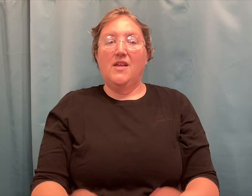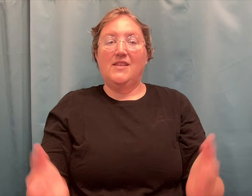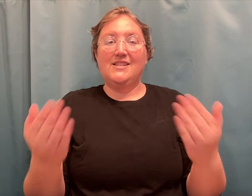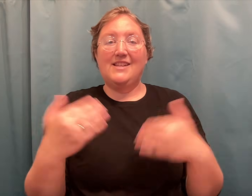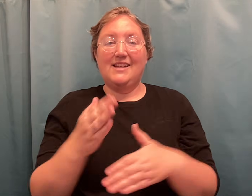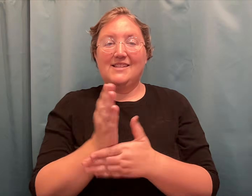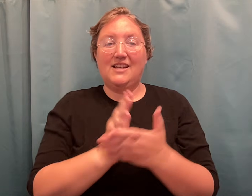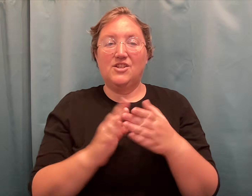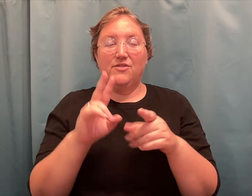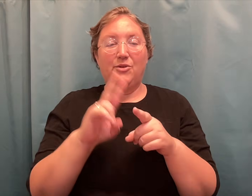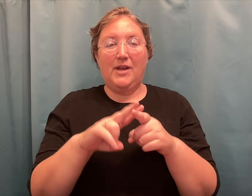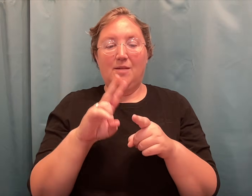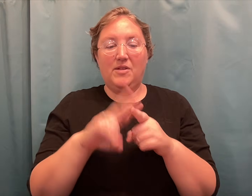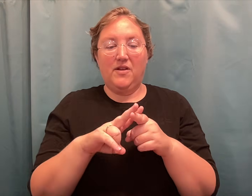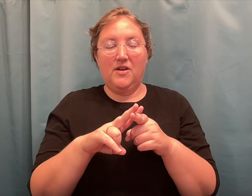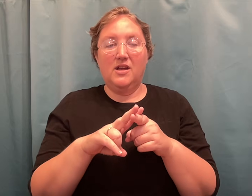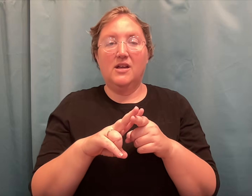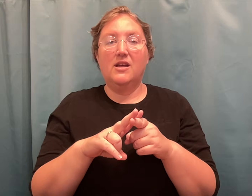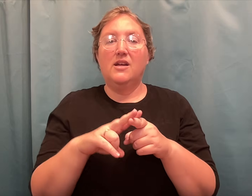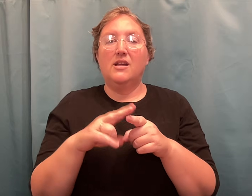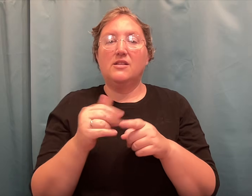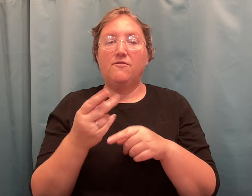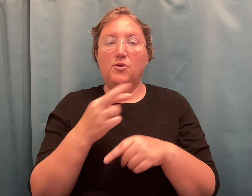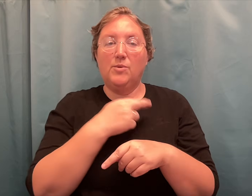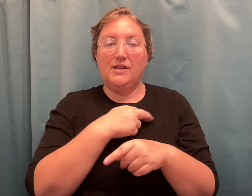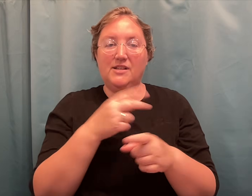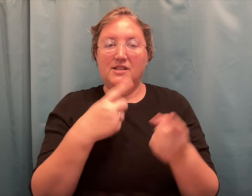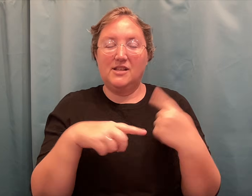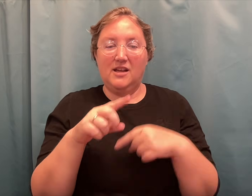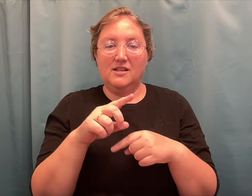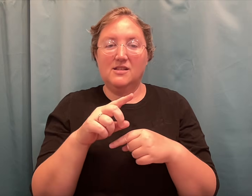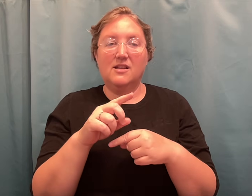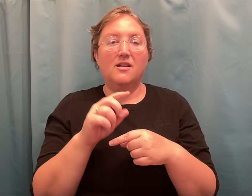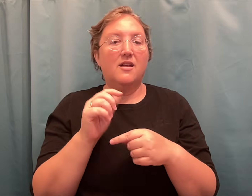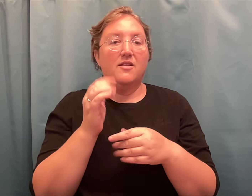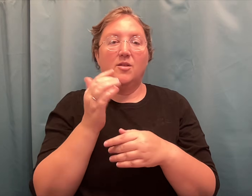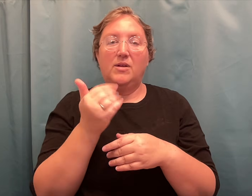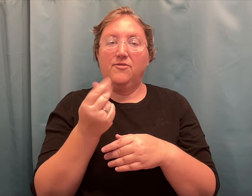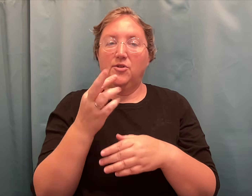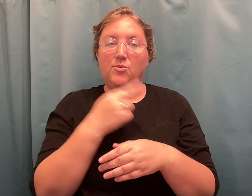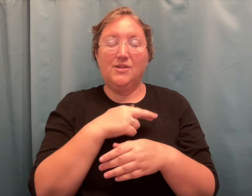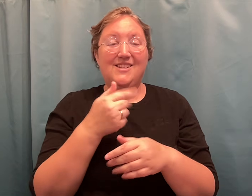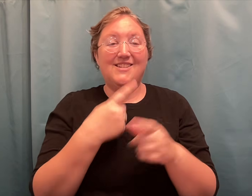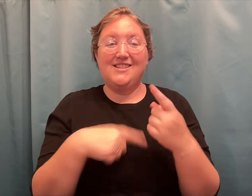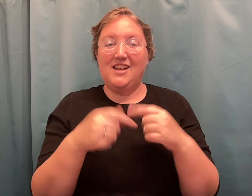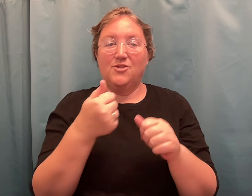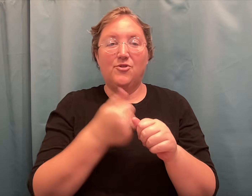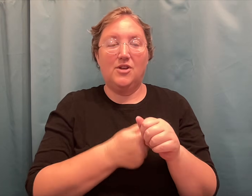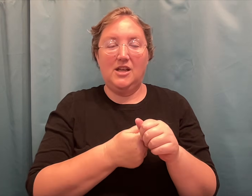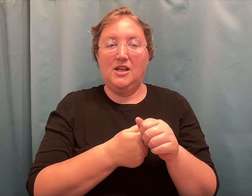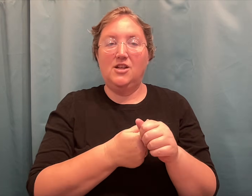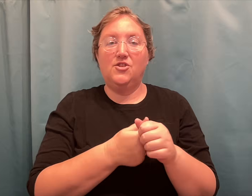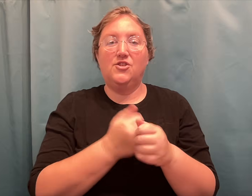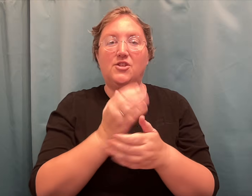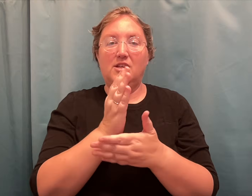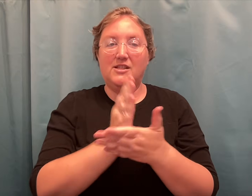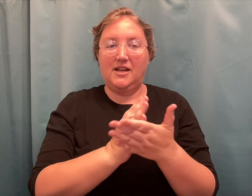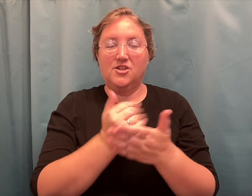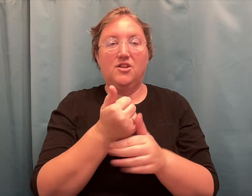This next section of vocabulary is a few religious signs. There'll be a few religious signs for each section of